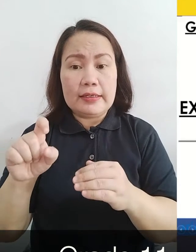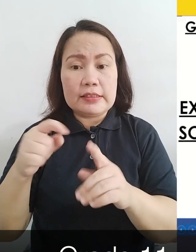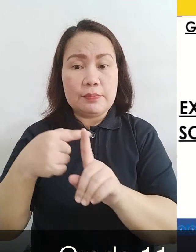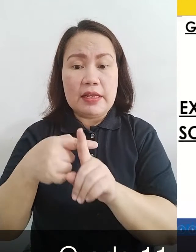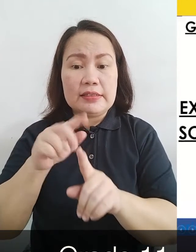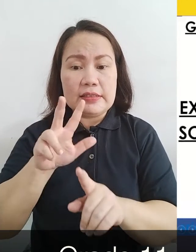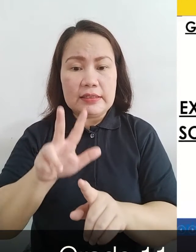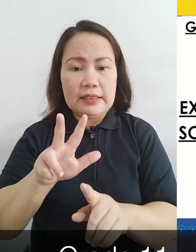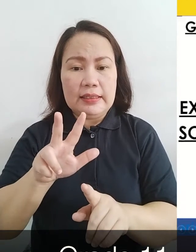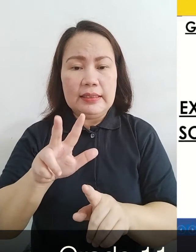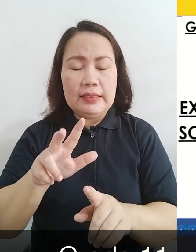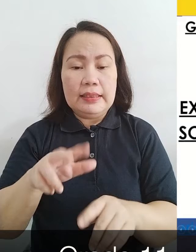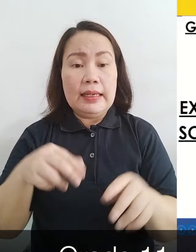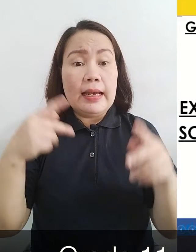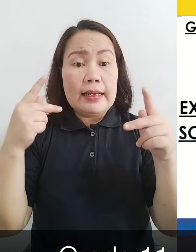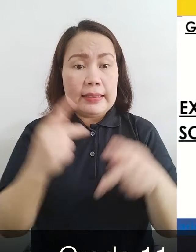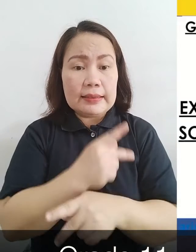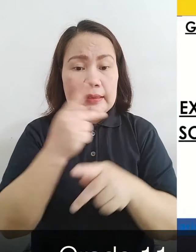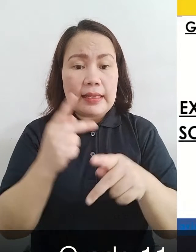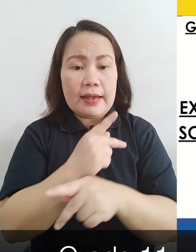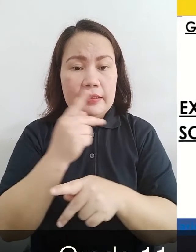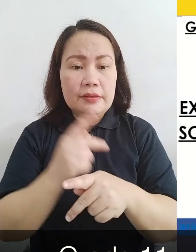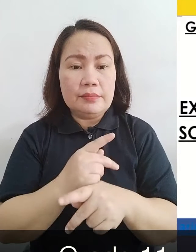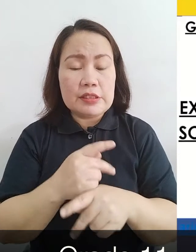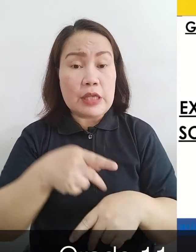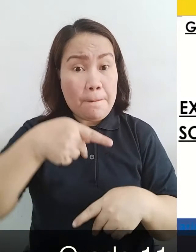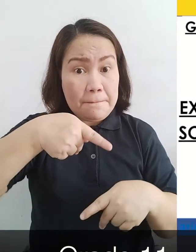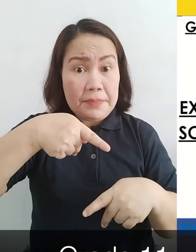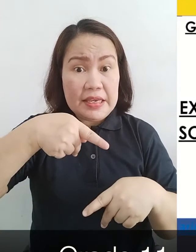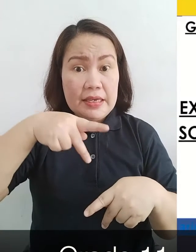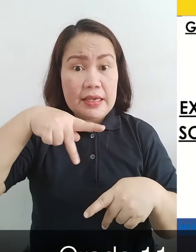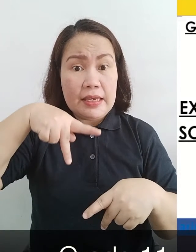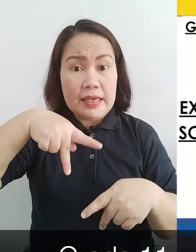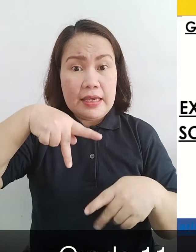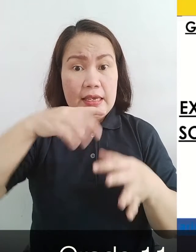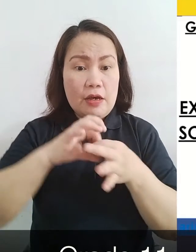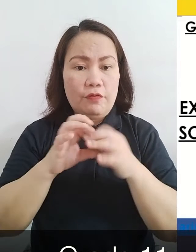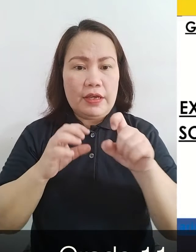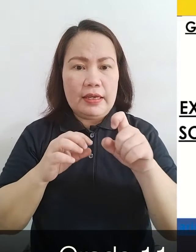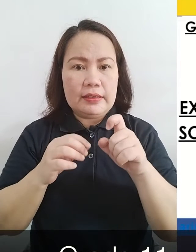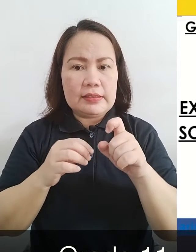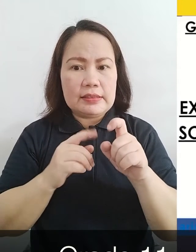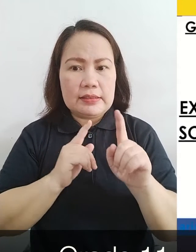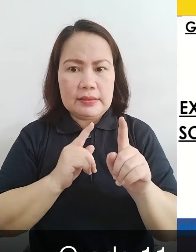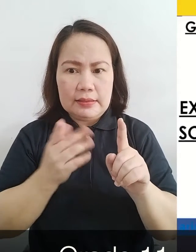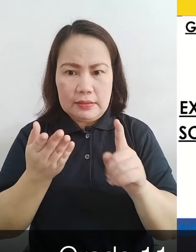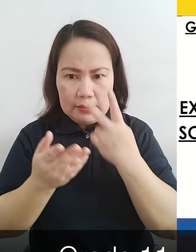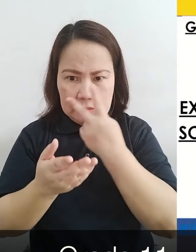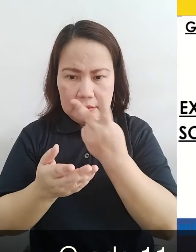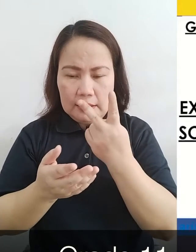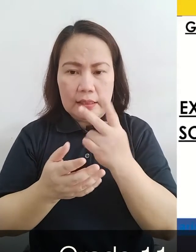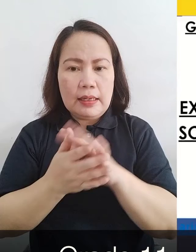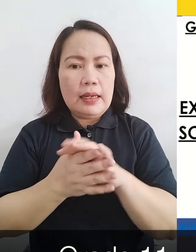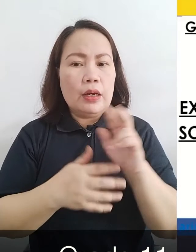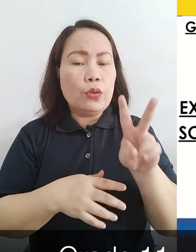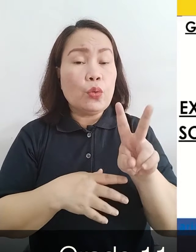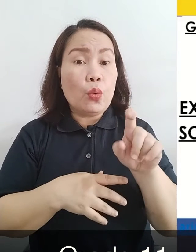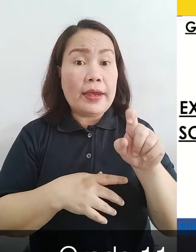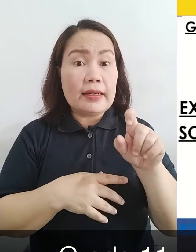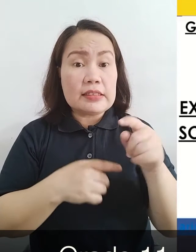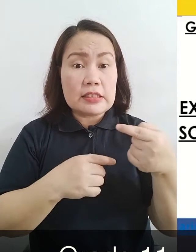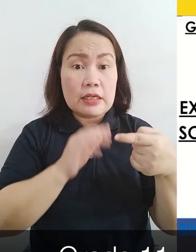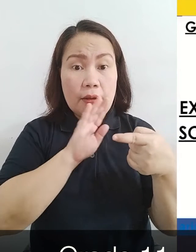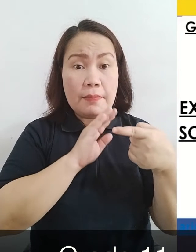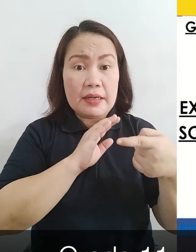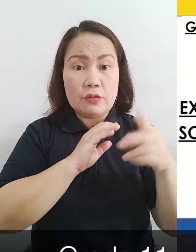minus 7. So, ang sikat na sikat na ginagamit nyo dito is